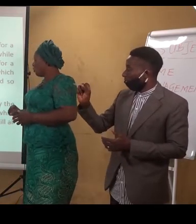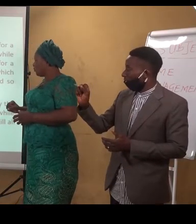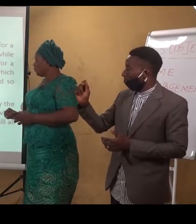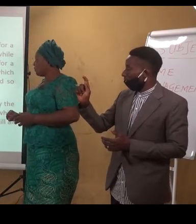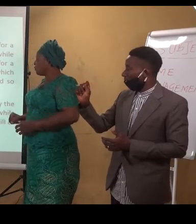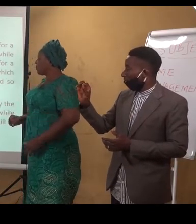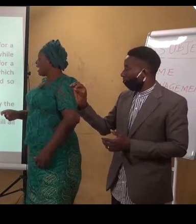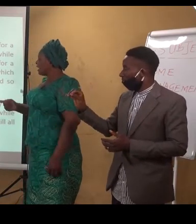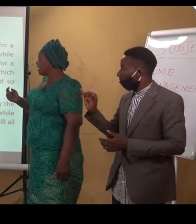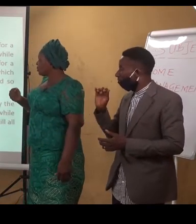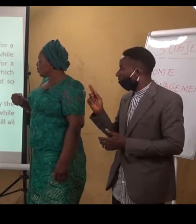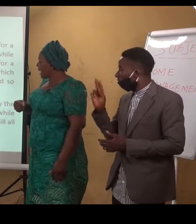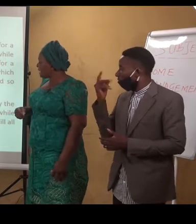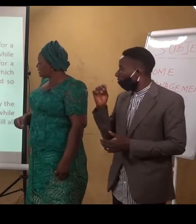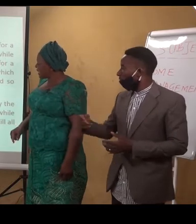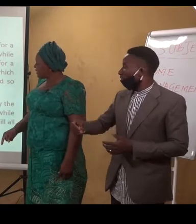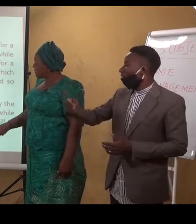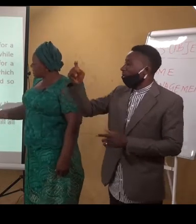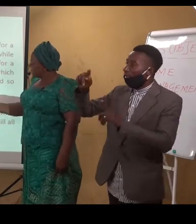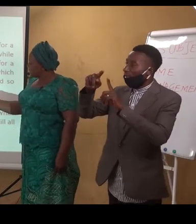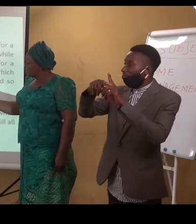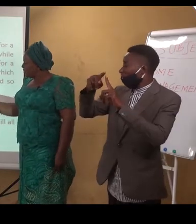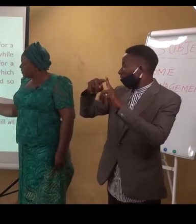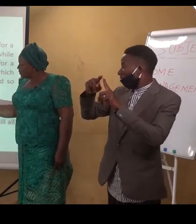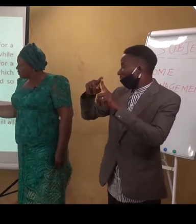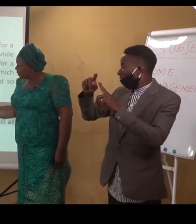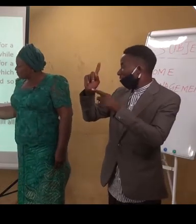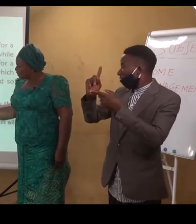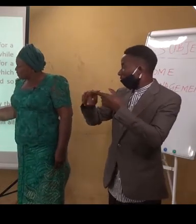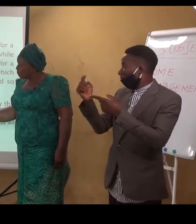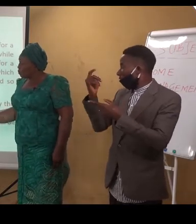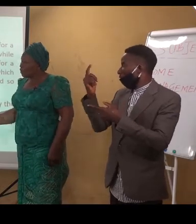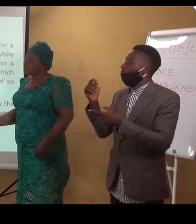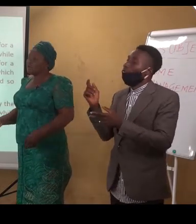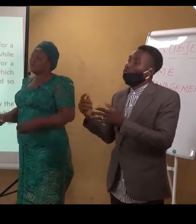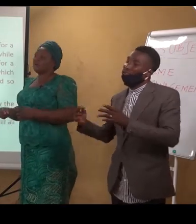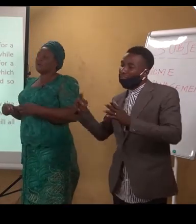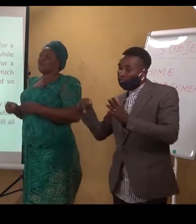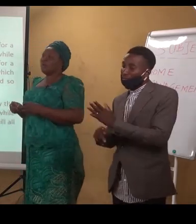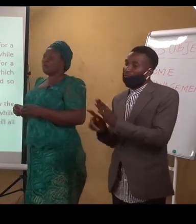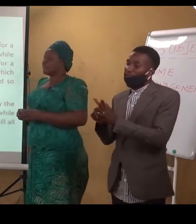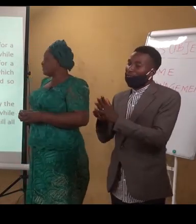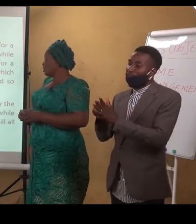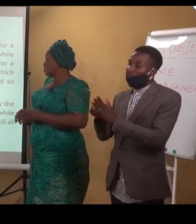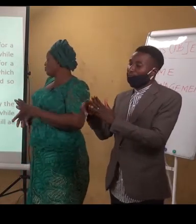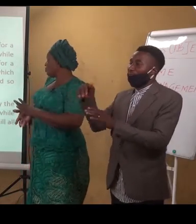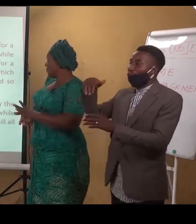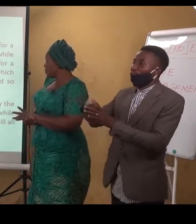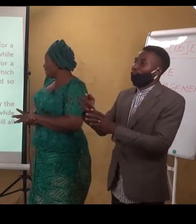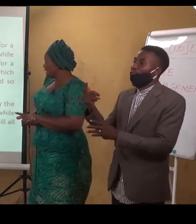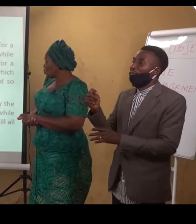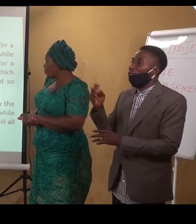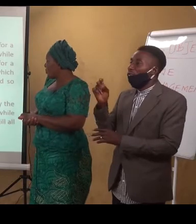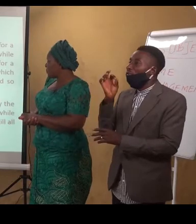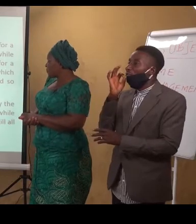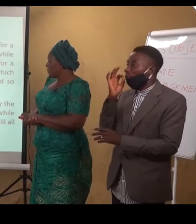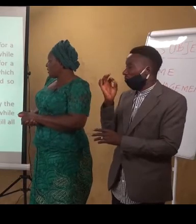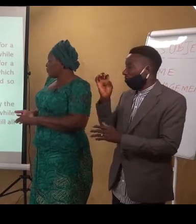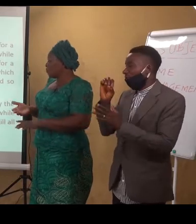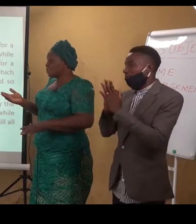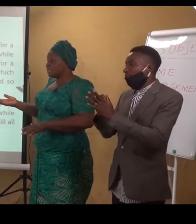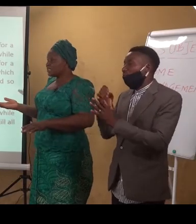goes along with food. And that is why I said in the production of preservation of tomatoes at